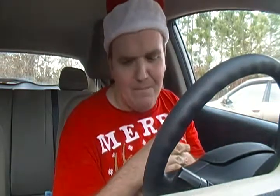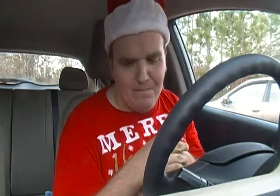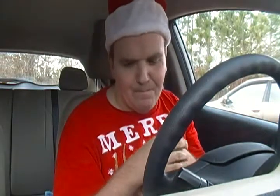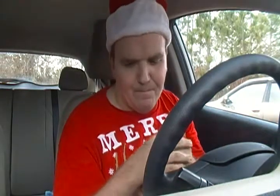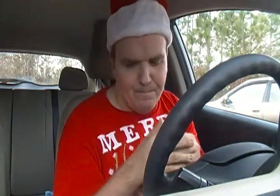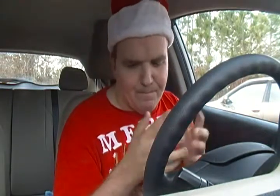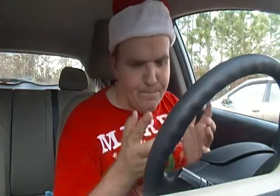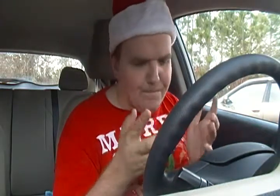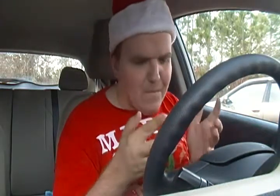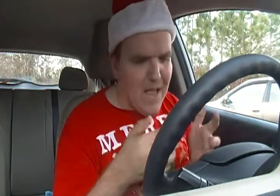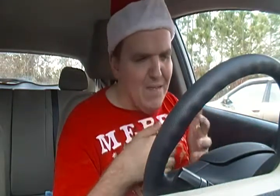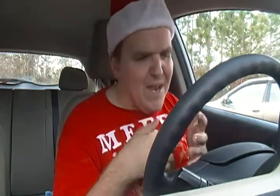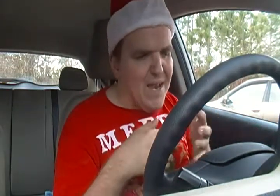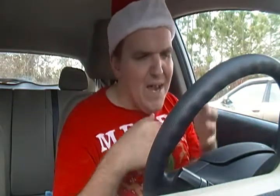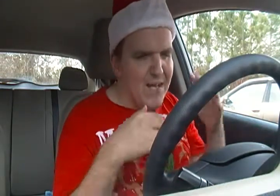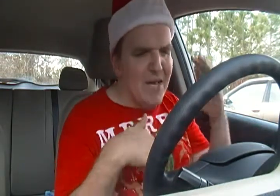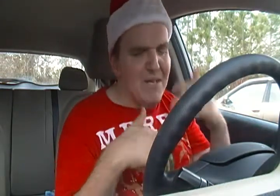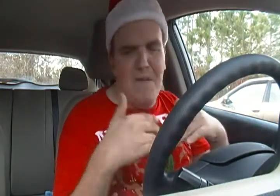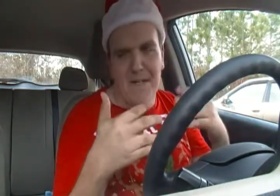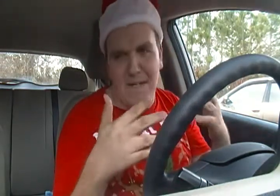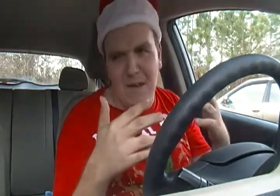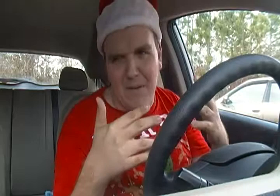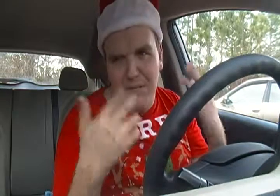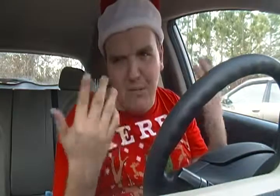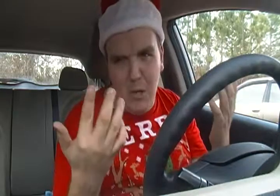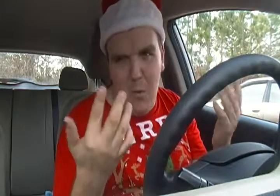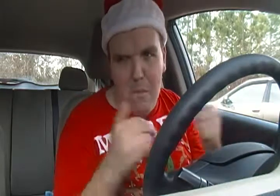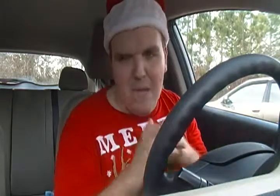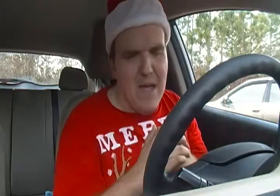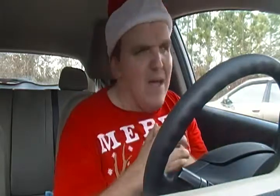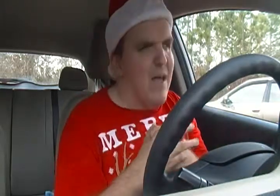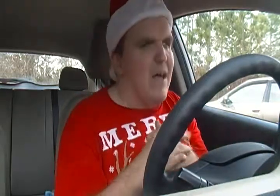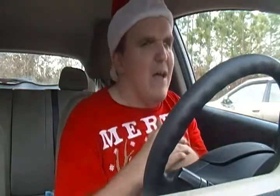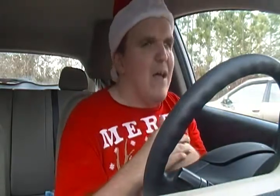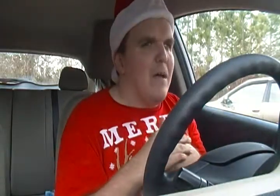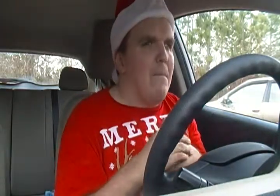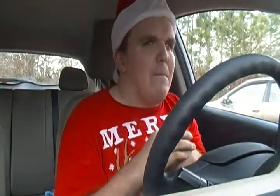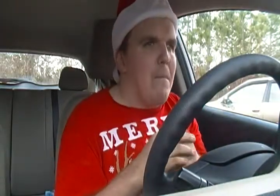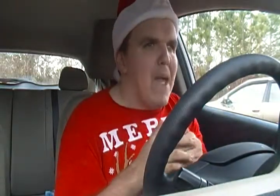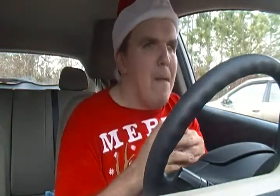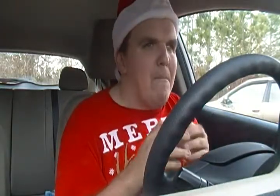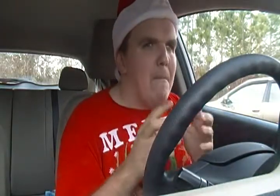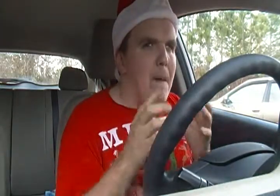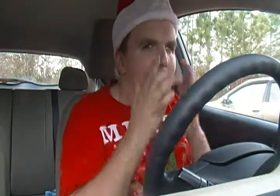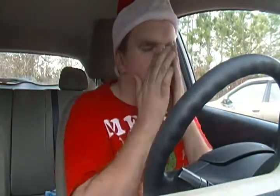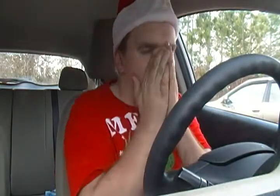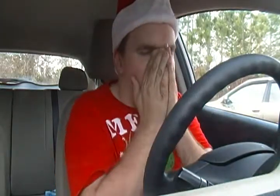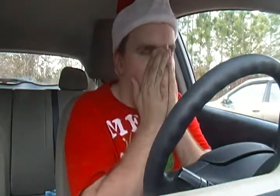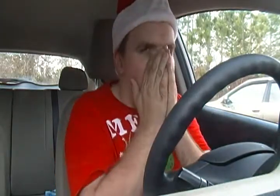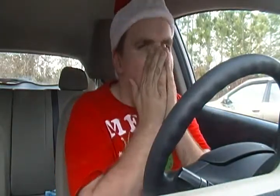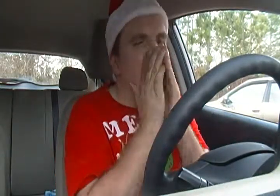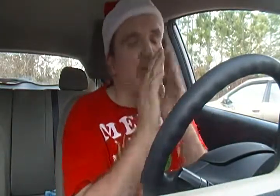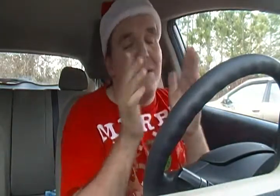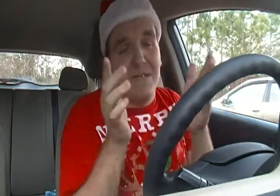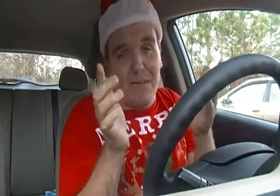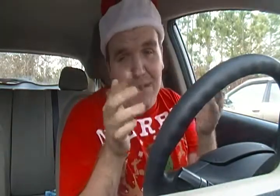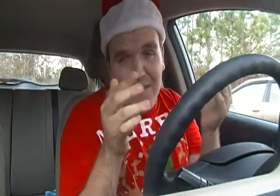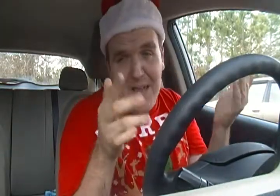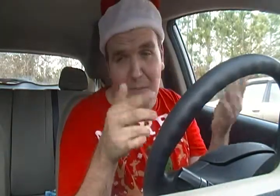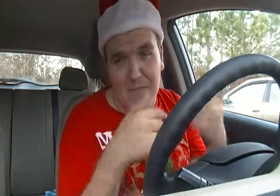then he tries to fix the lamp with some glue and he tries to fix the lamp